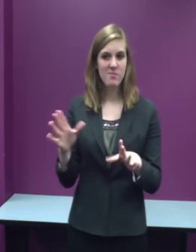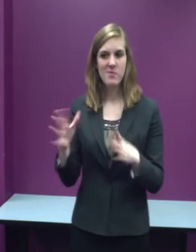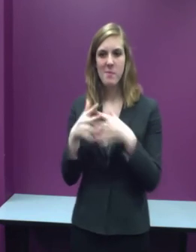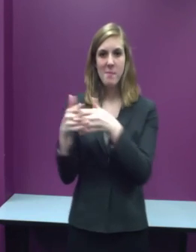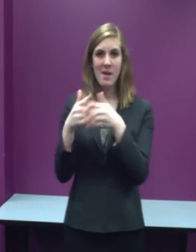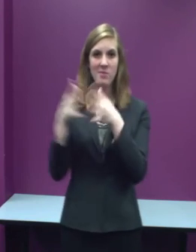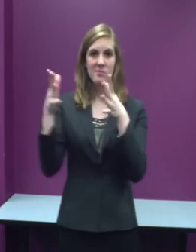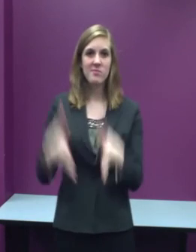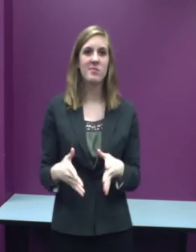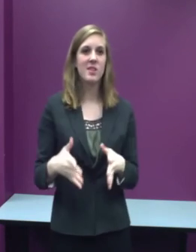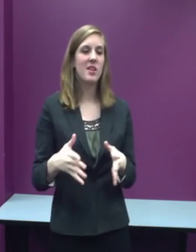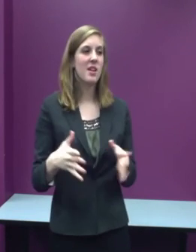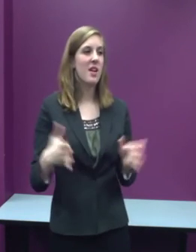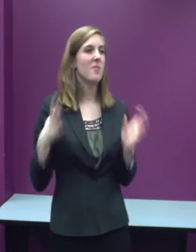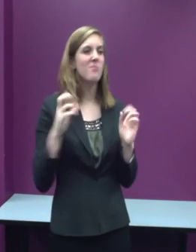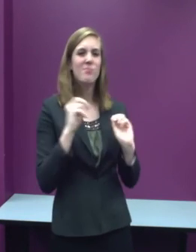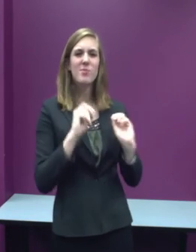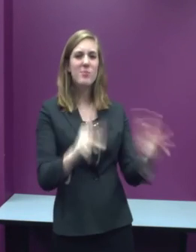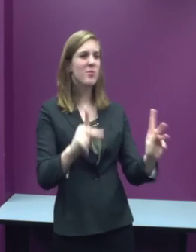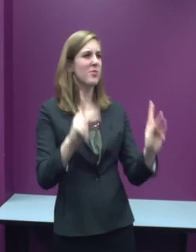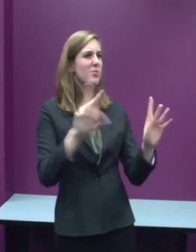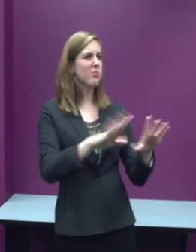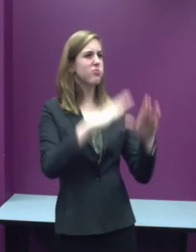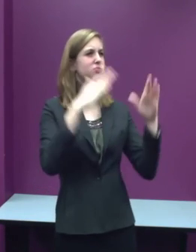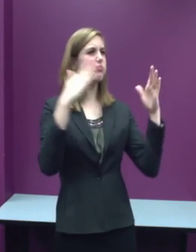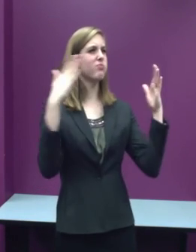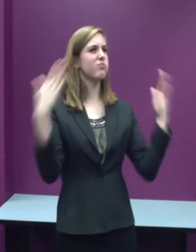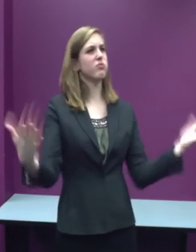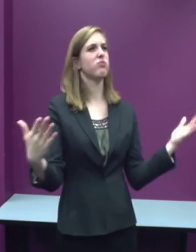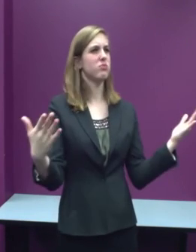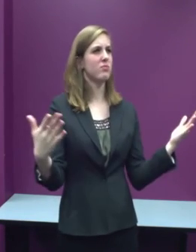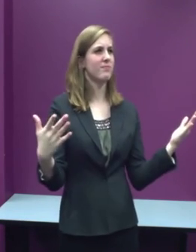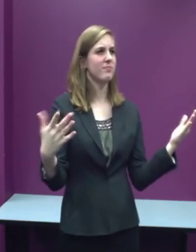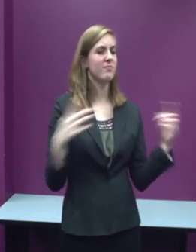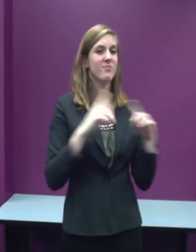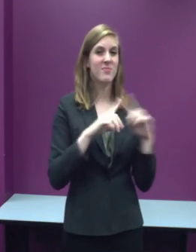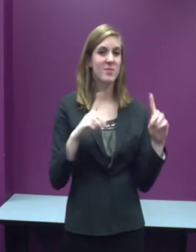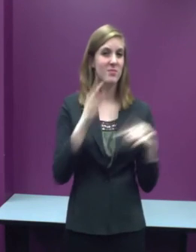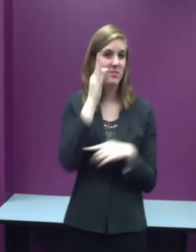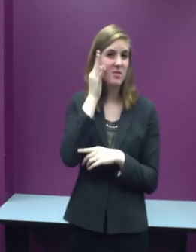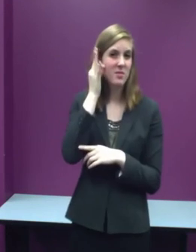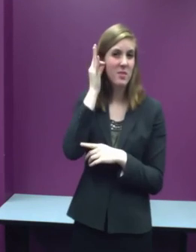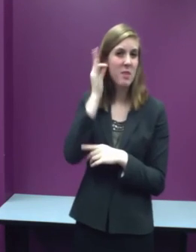States. But the Native American way of life would never be the same.